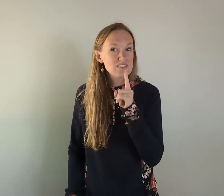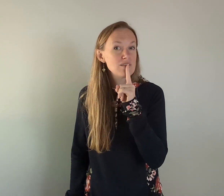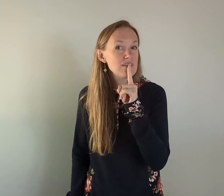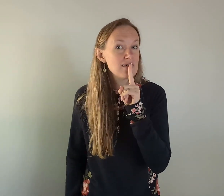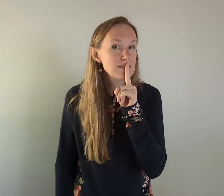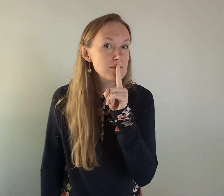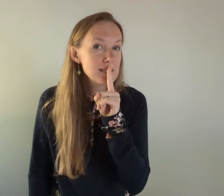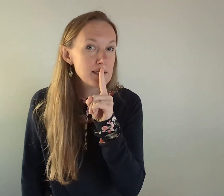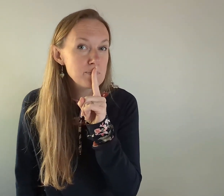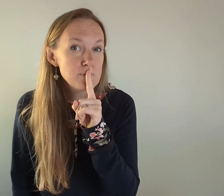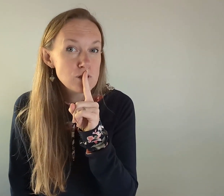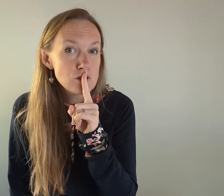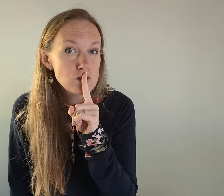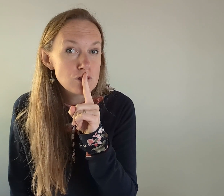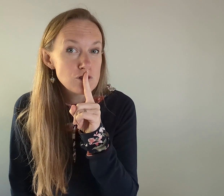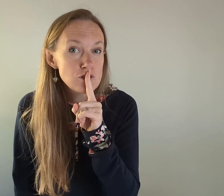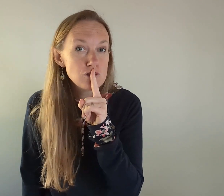So it's almost like,